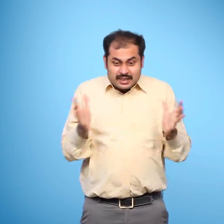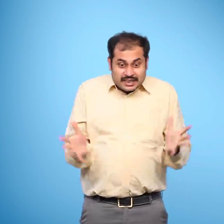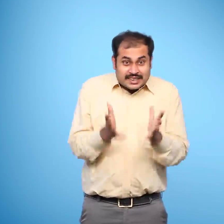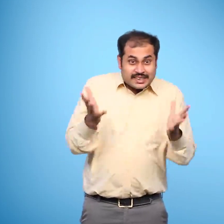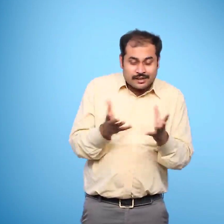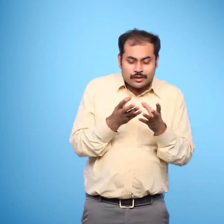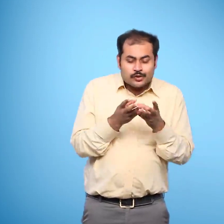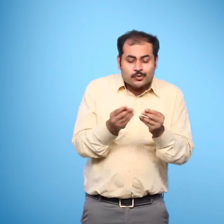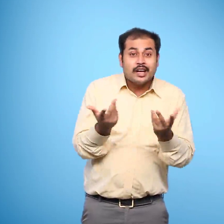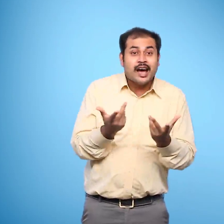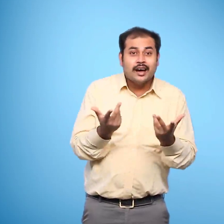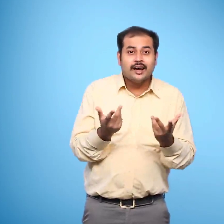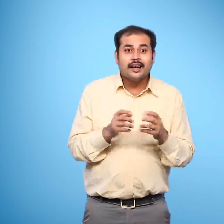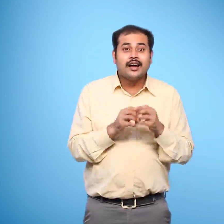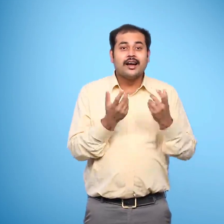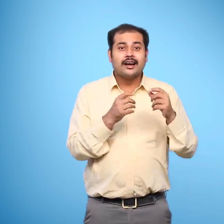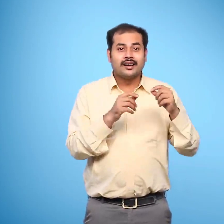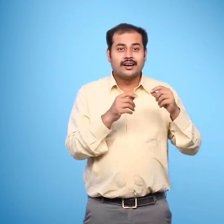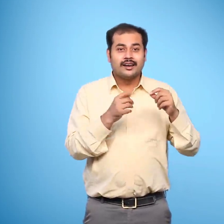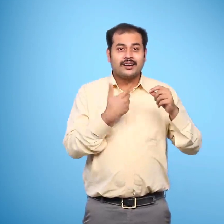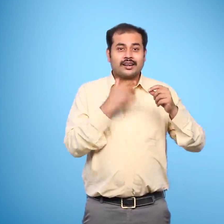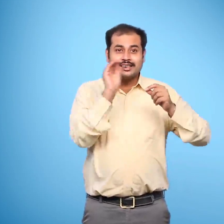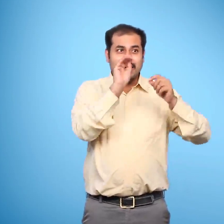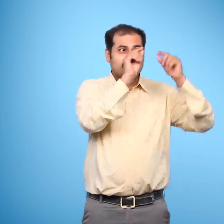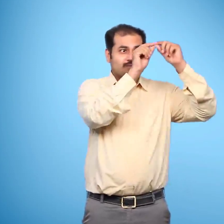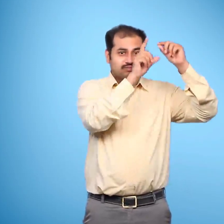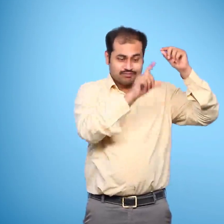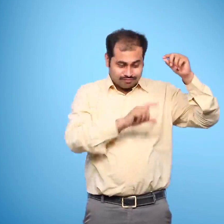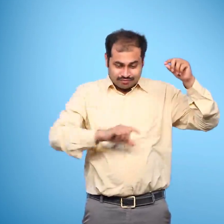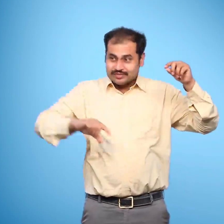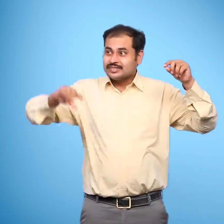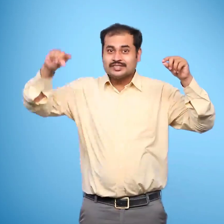encourage them to use the snake or the 100 chart.